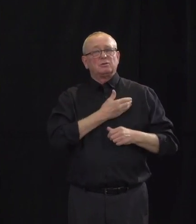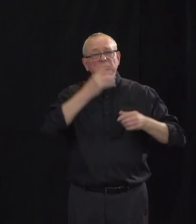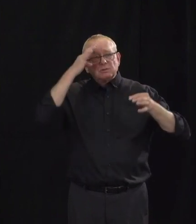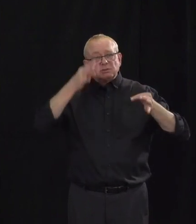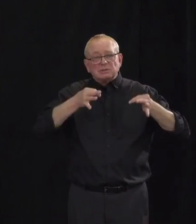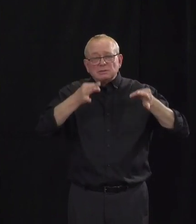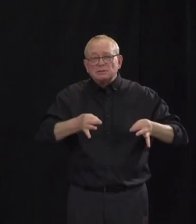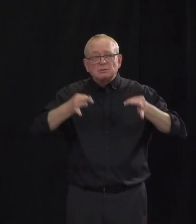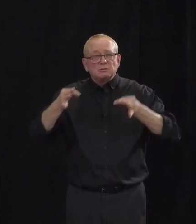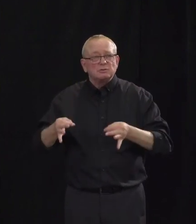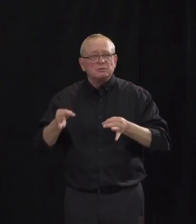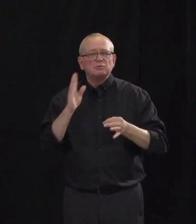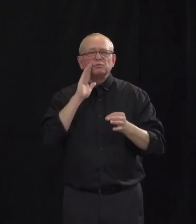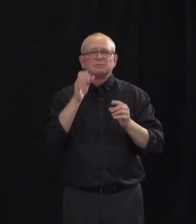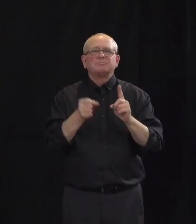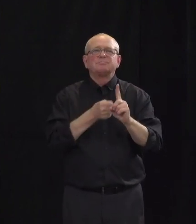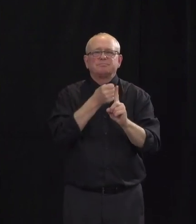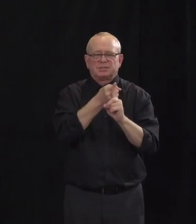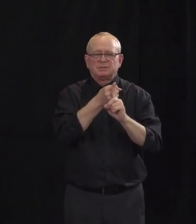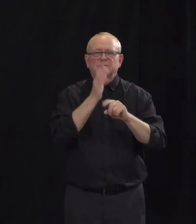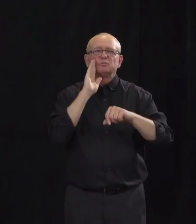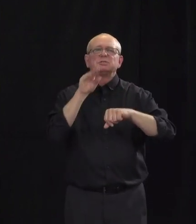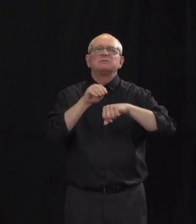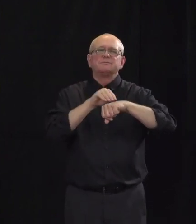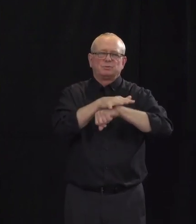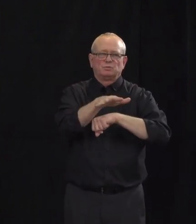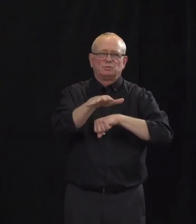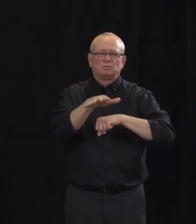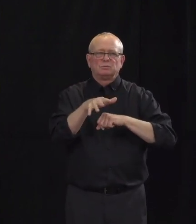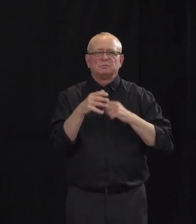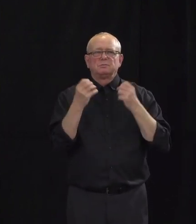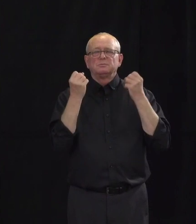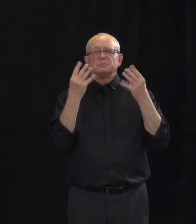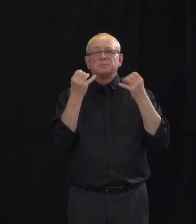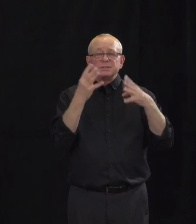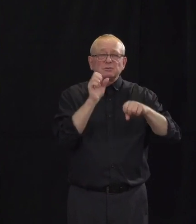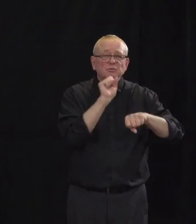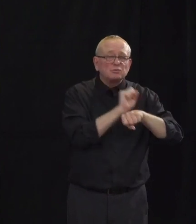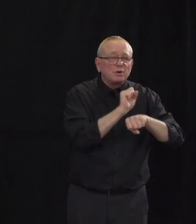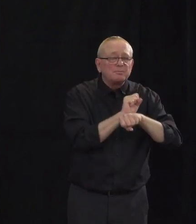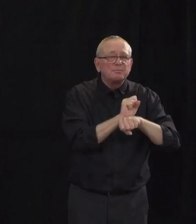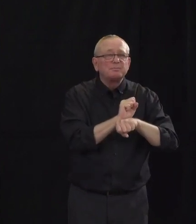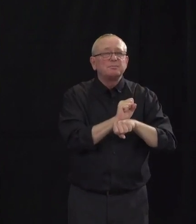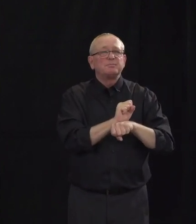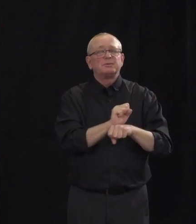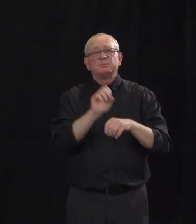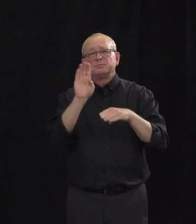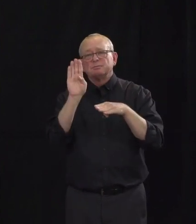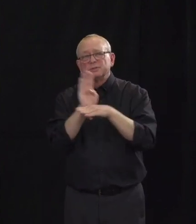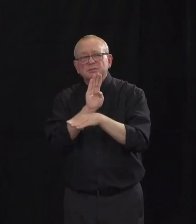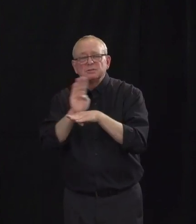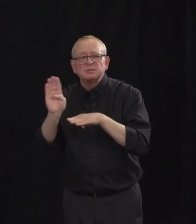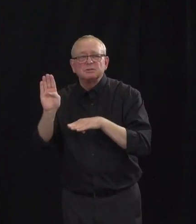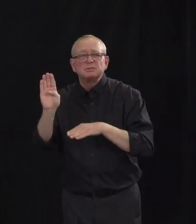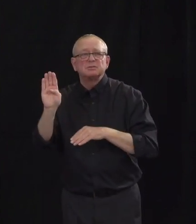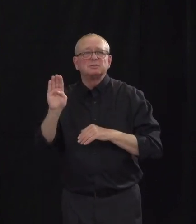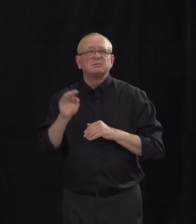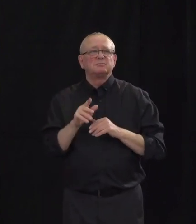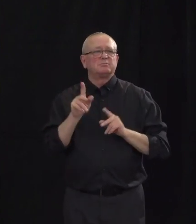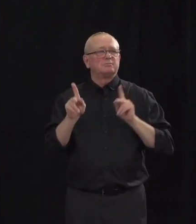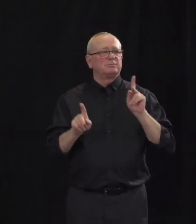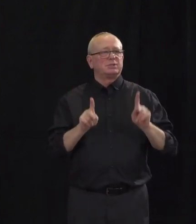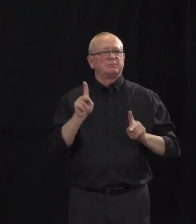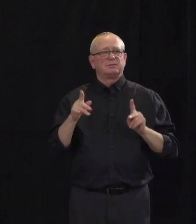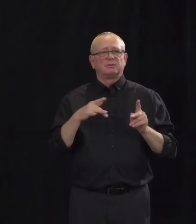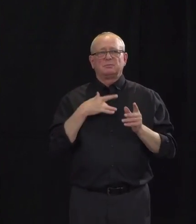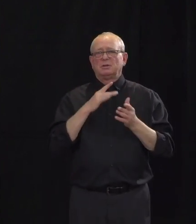jobs and businesses that will throw people into economic and financial anxiety. And I'll say more about what